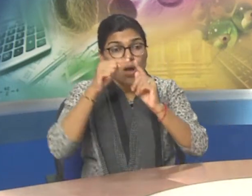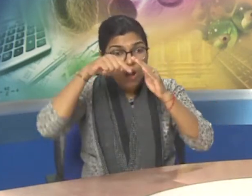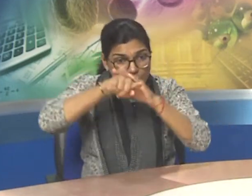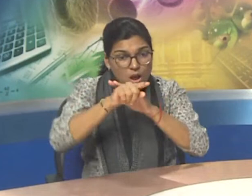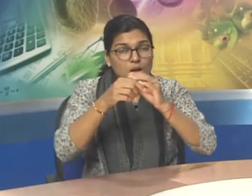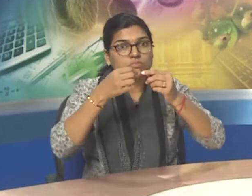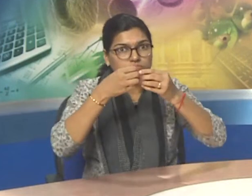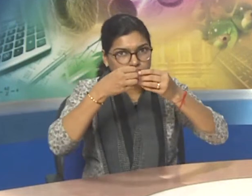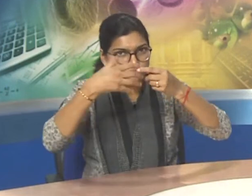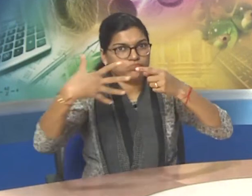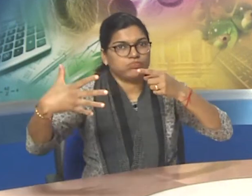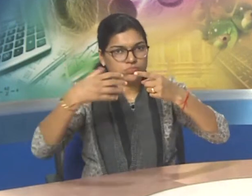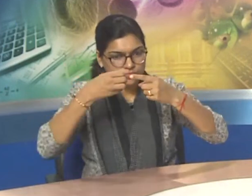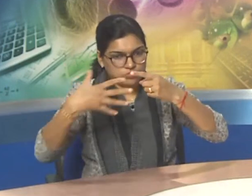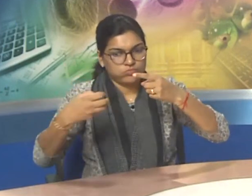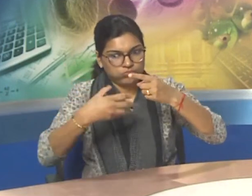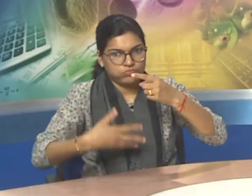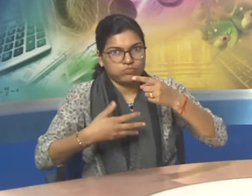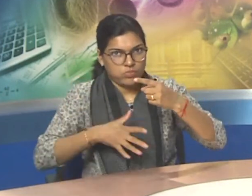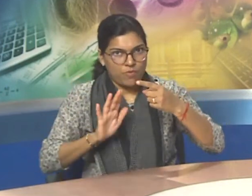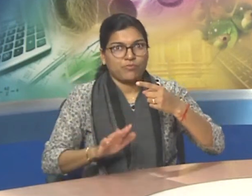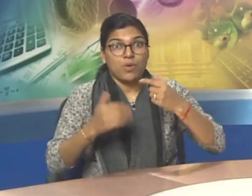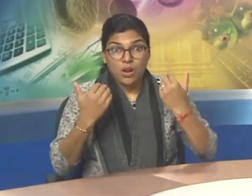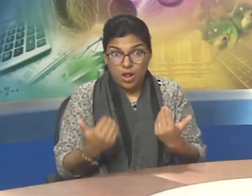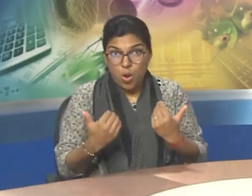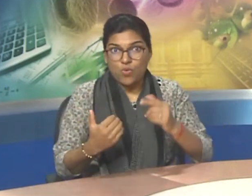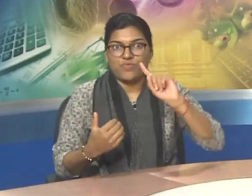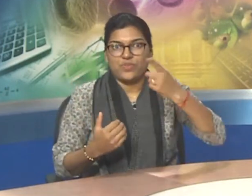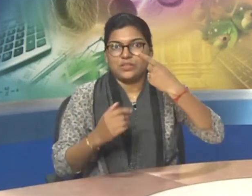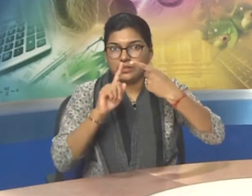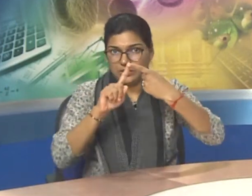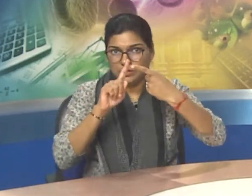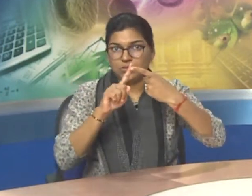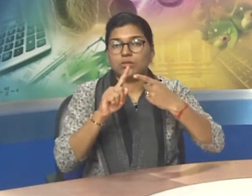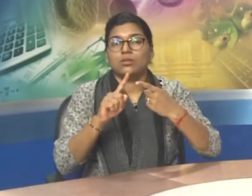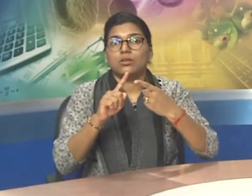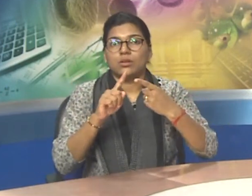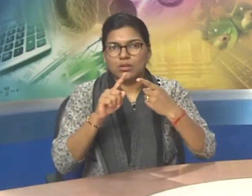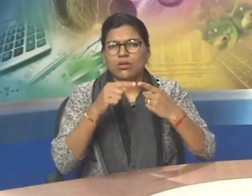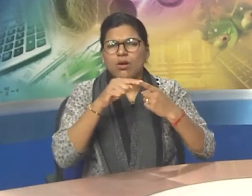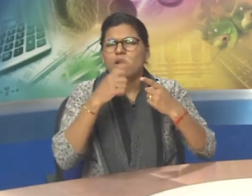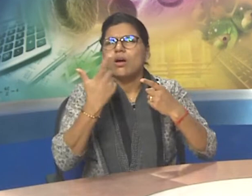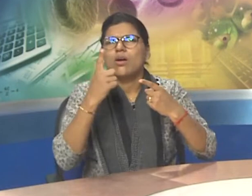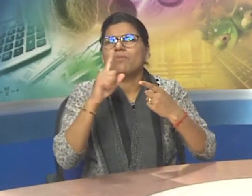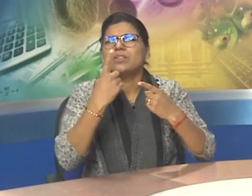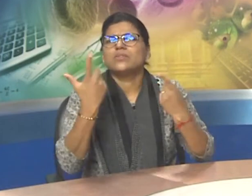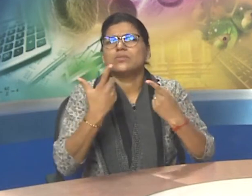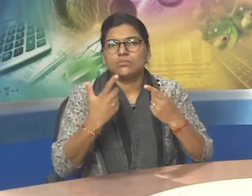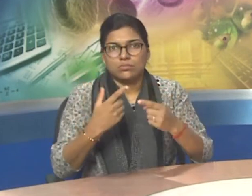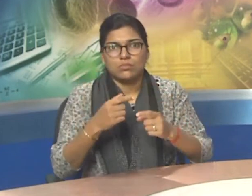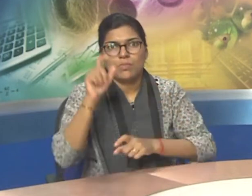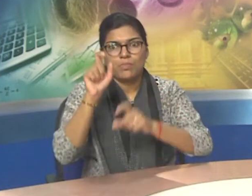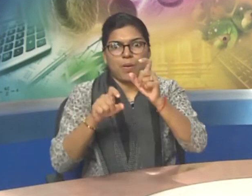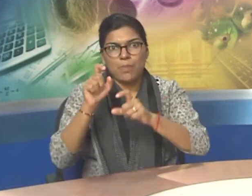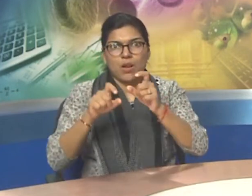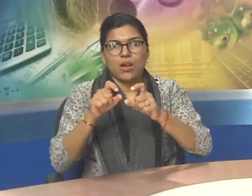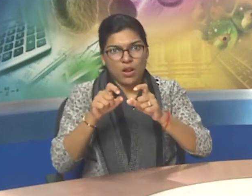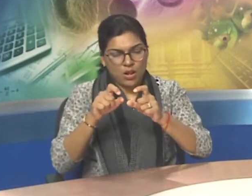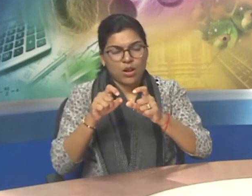brief statements of 5 laws. Now, we will be understanding all the 5 laws in